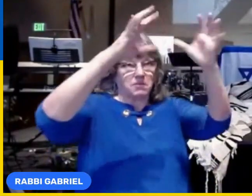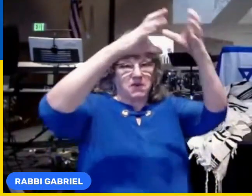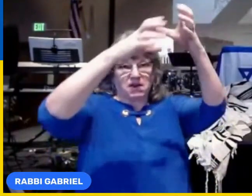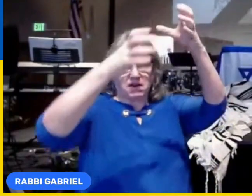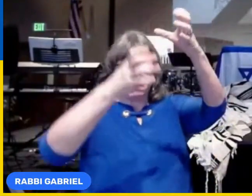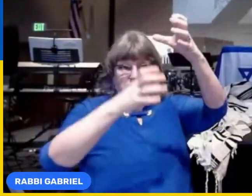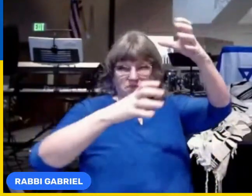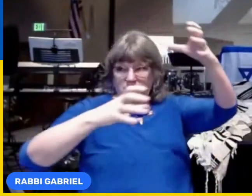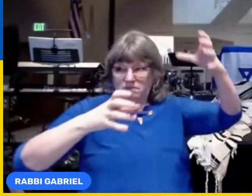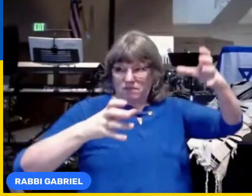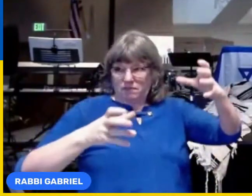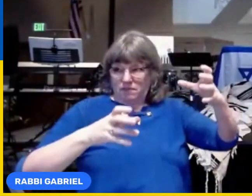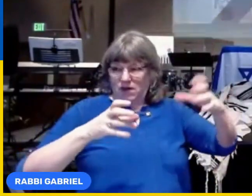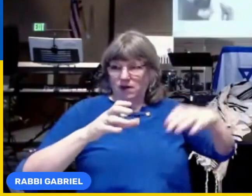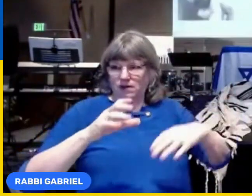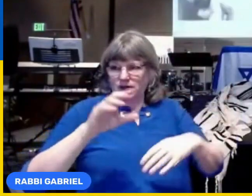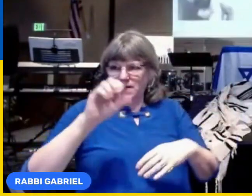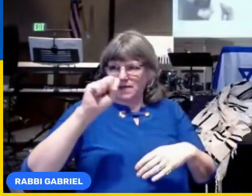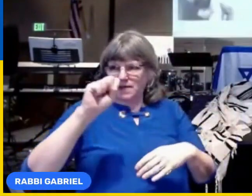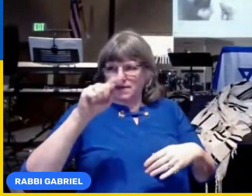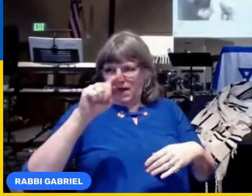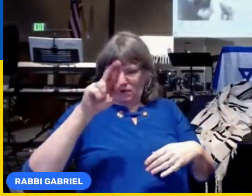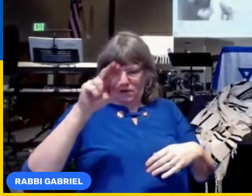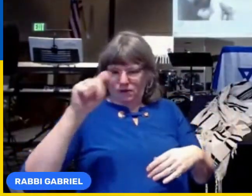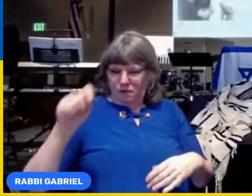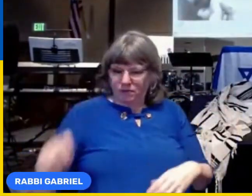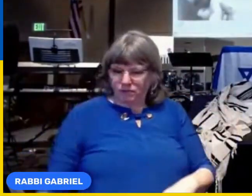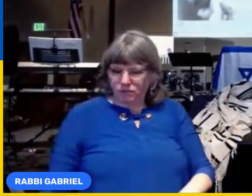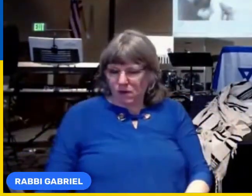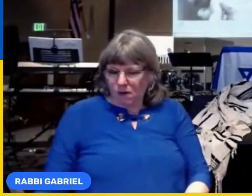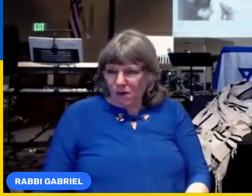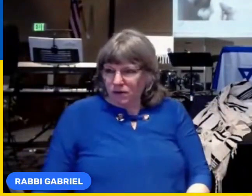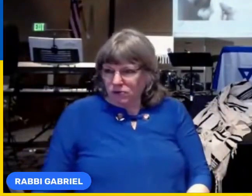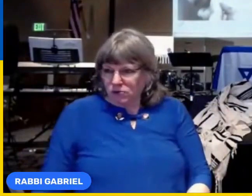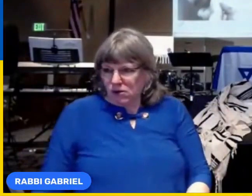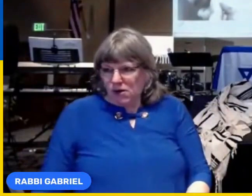Did I put that slide here? Here we go.